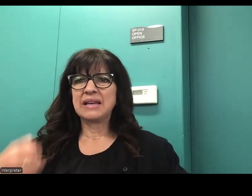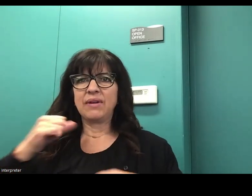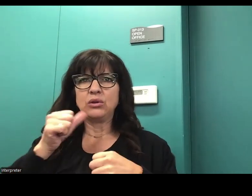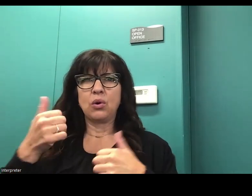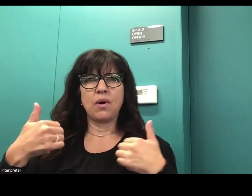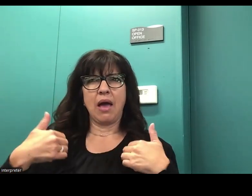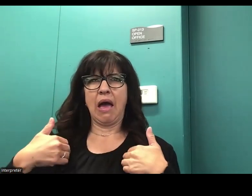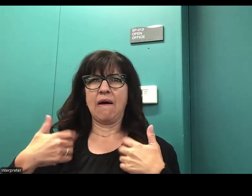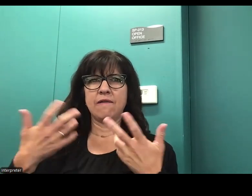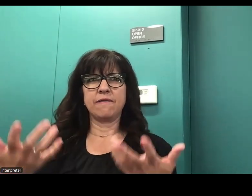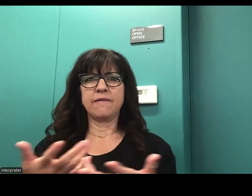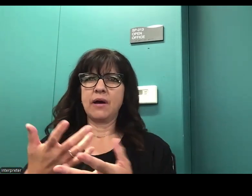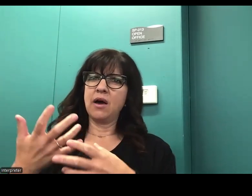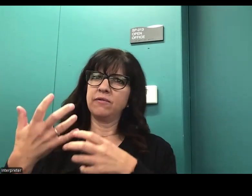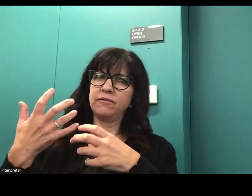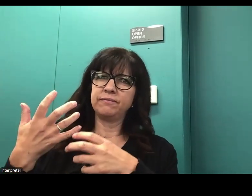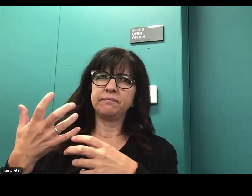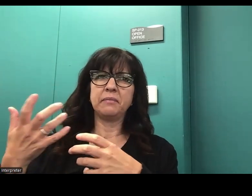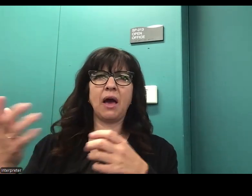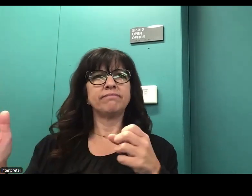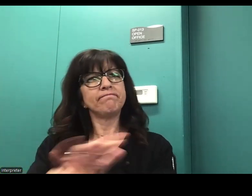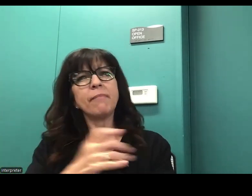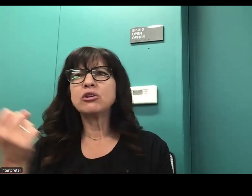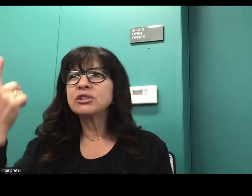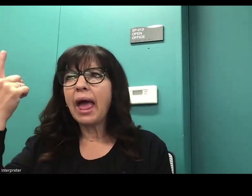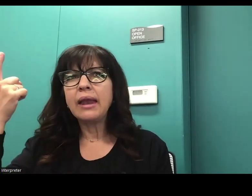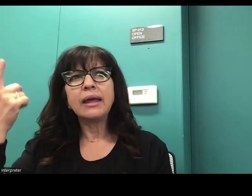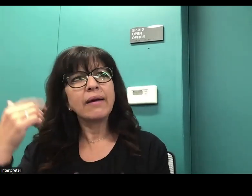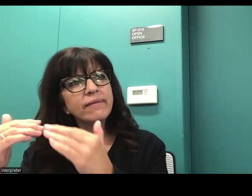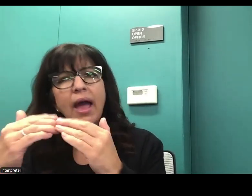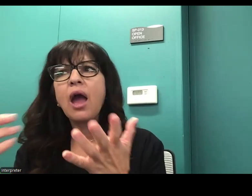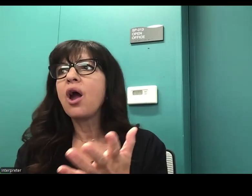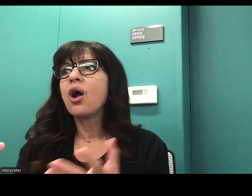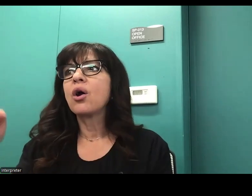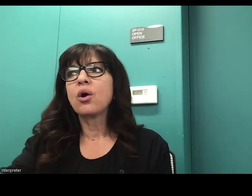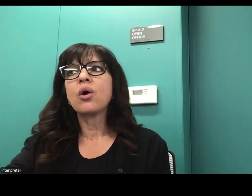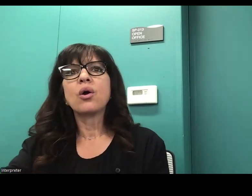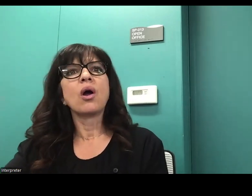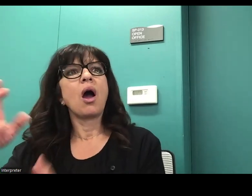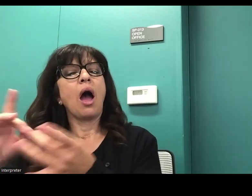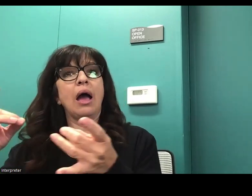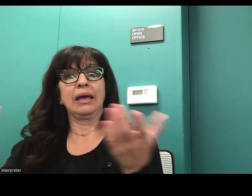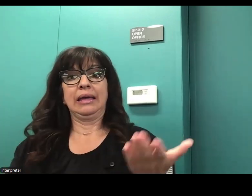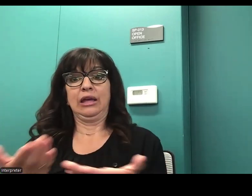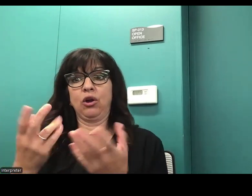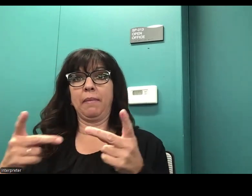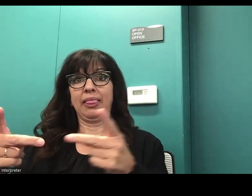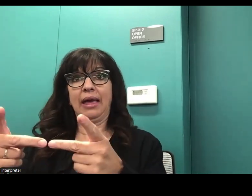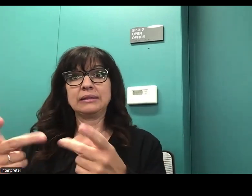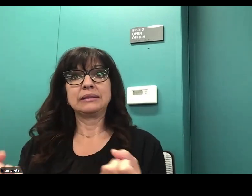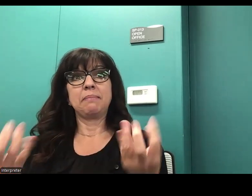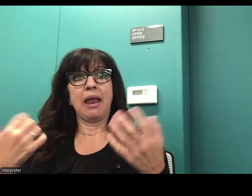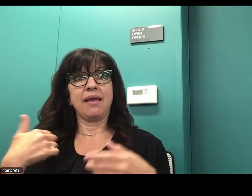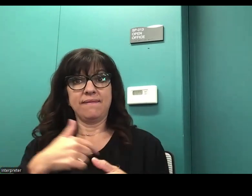have a firm grasp. Is that fair to say? Yeah. Is that fair to say? We are in a place, and a lot of us